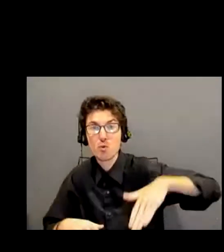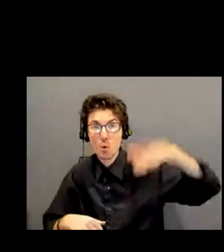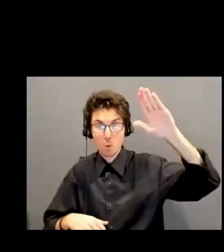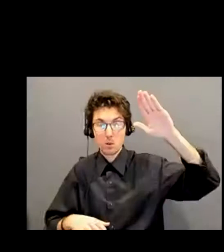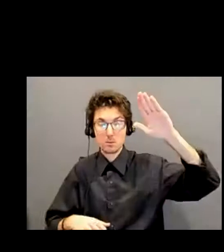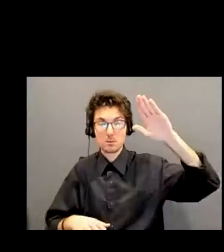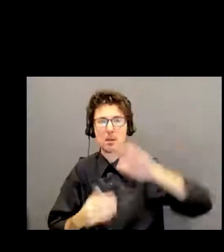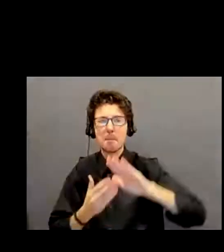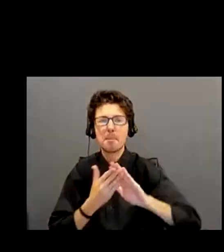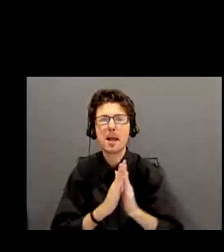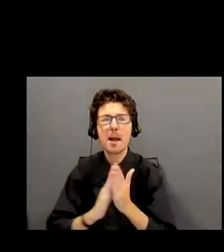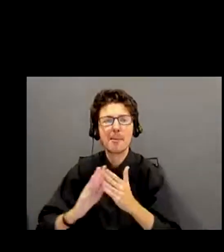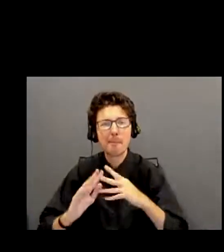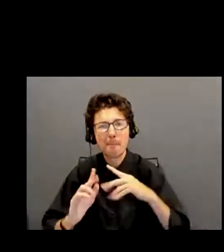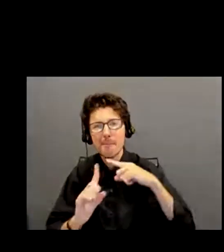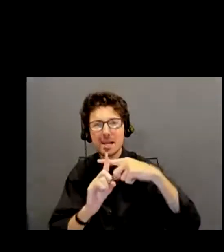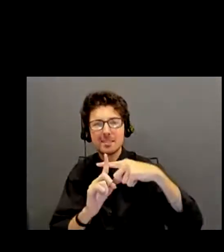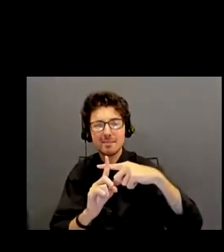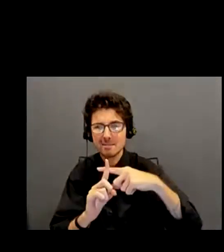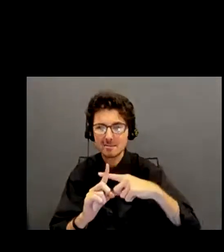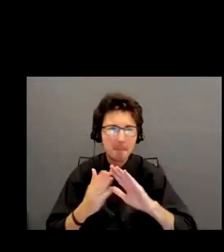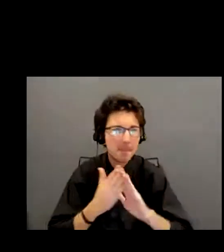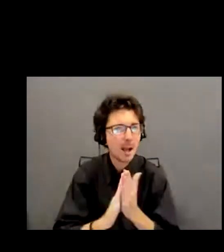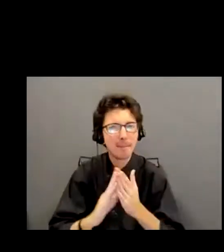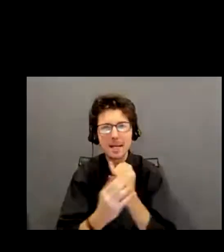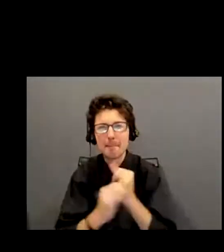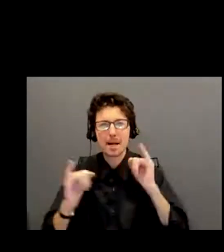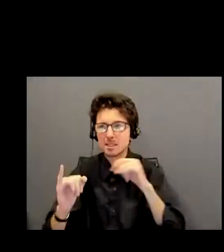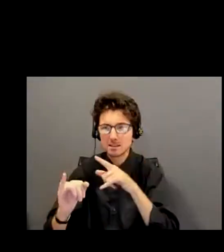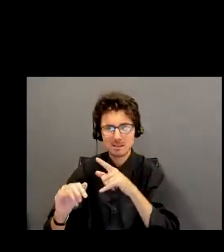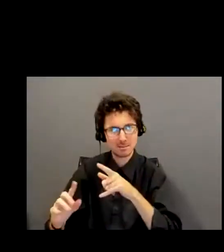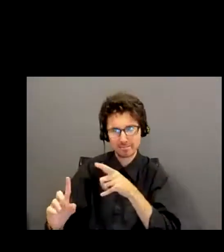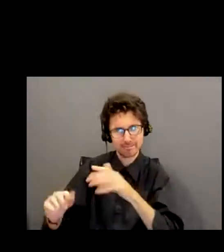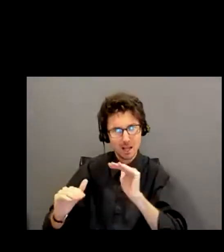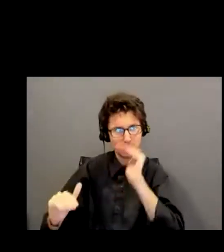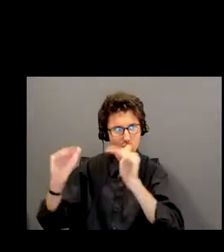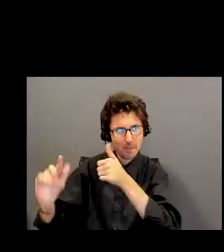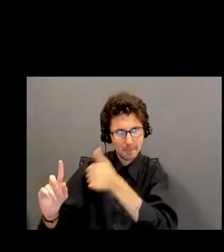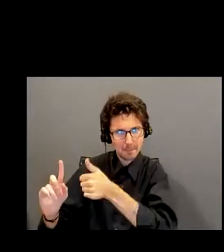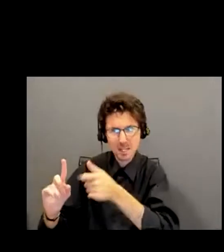grow up to become positive and independent adults. I also hope that there will be